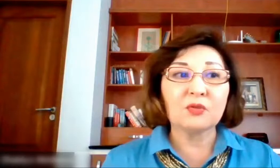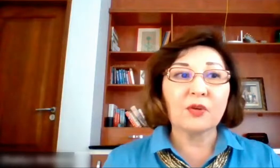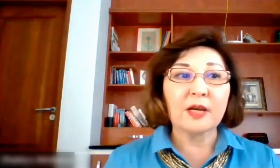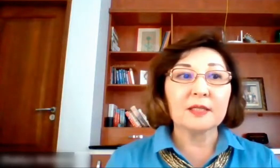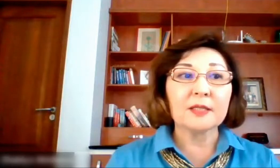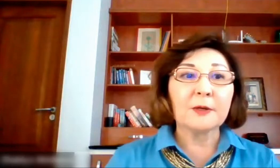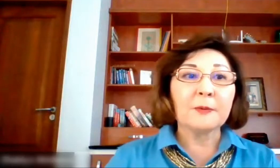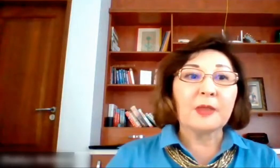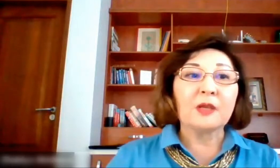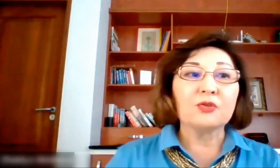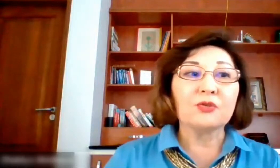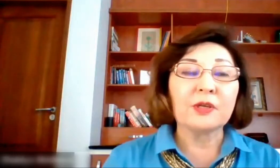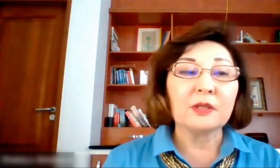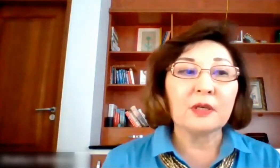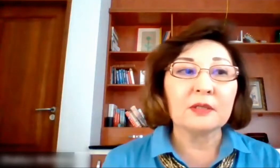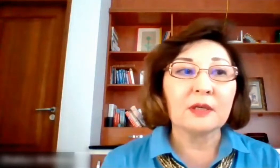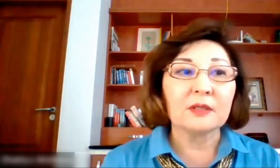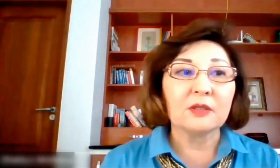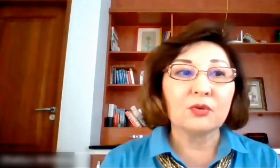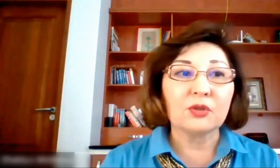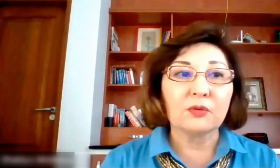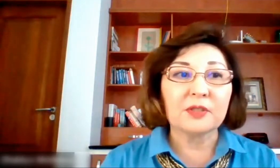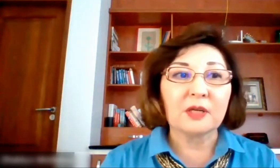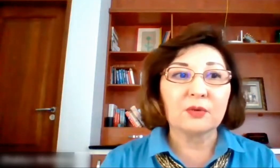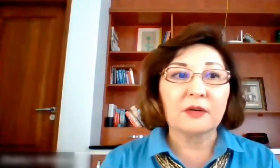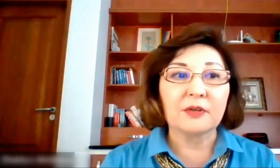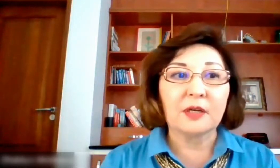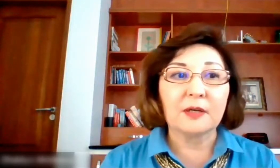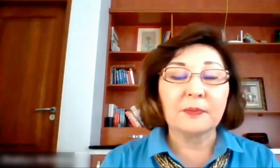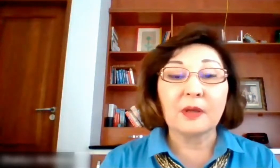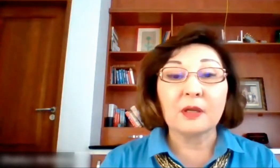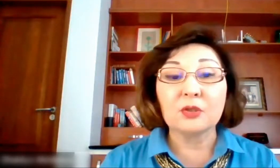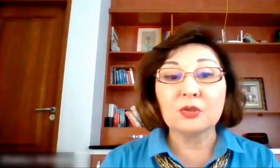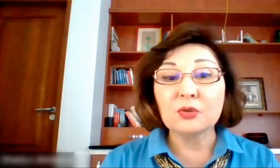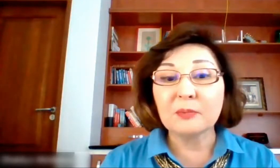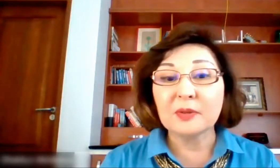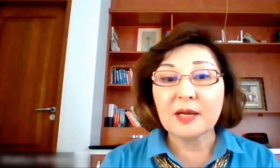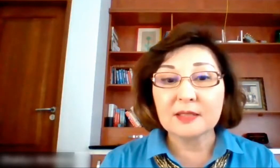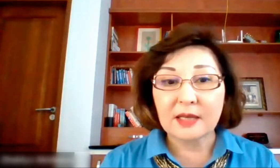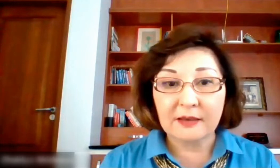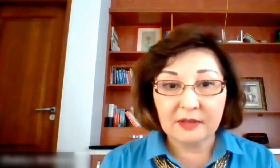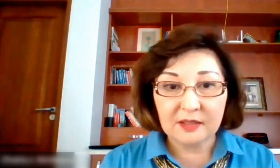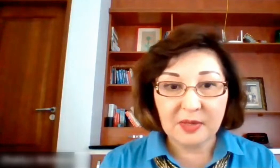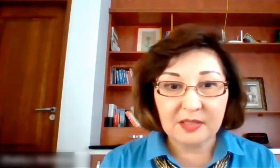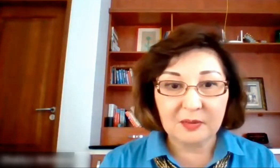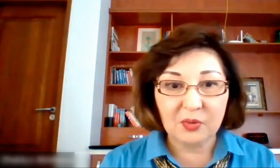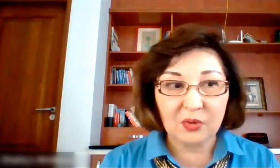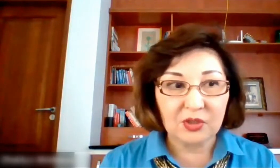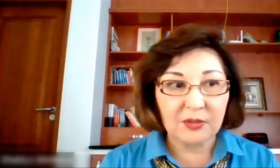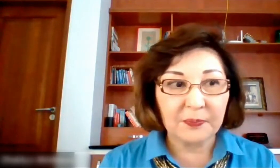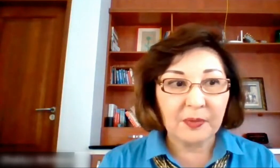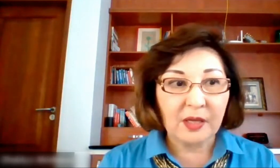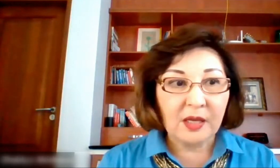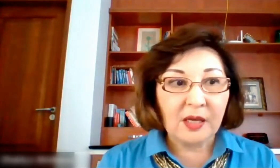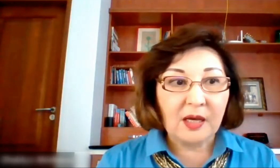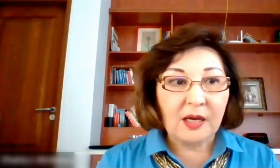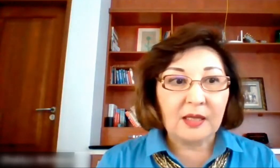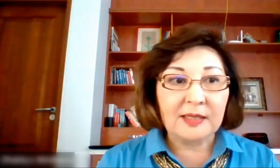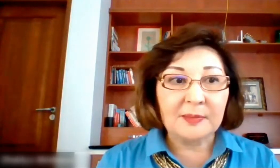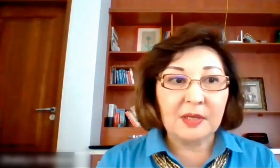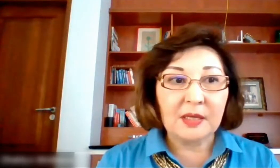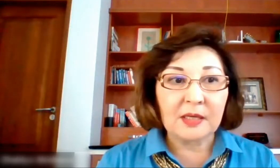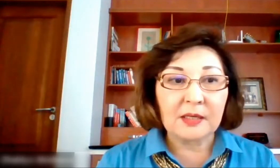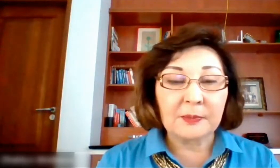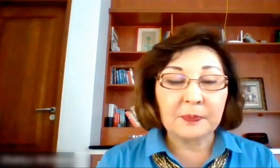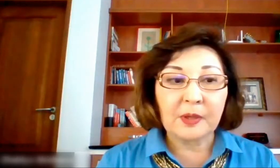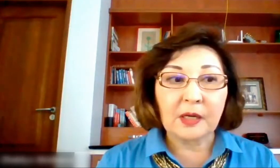human rights, enshrined in the Constitution of South Africa. It should apply the evidence-based approach. Let